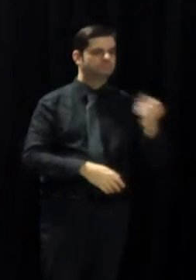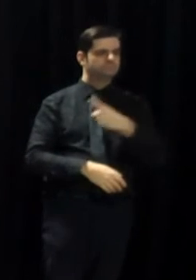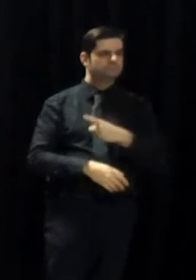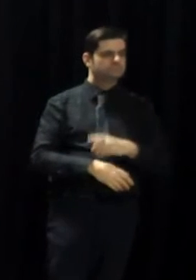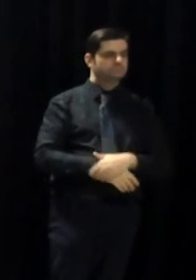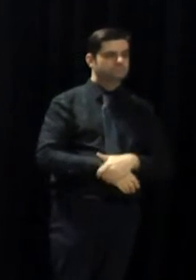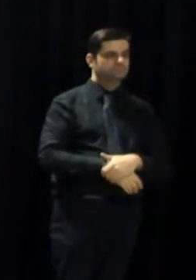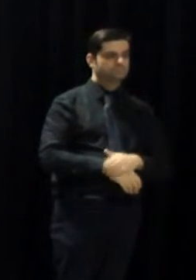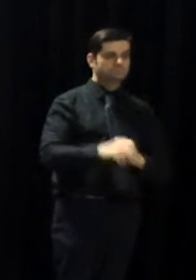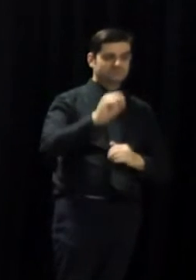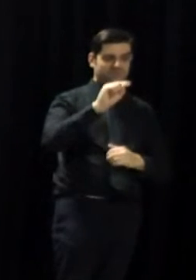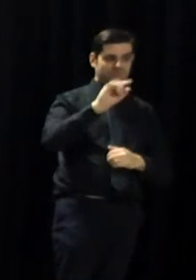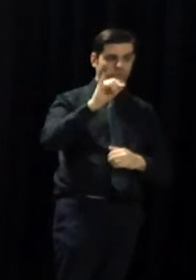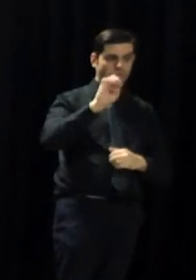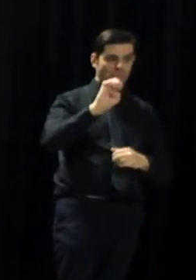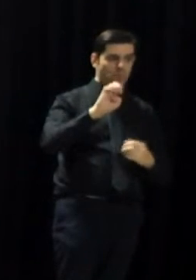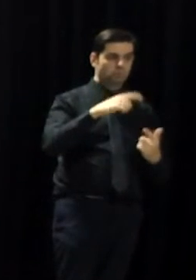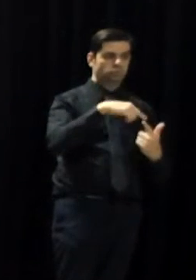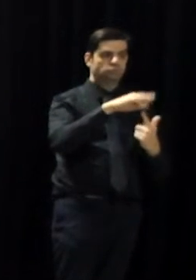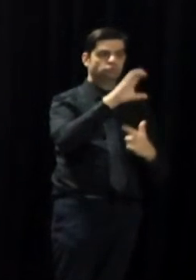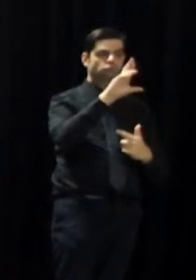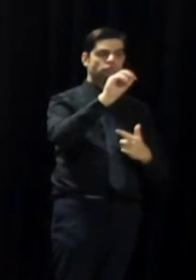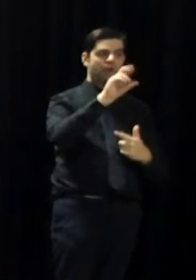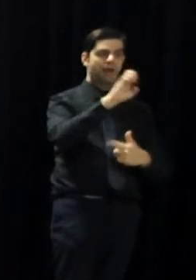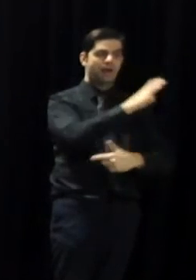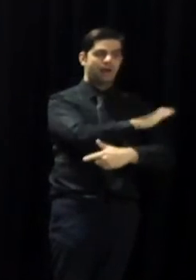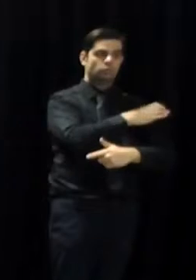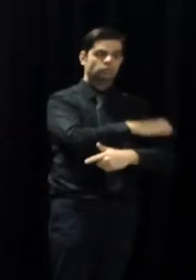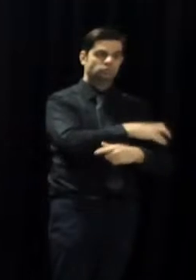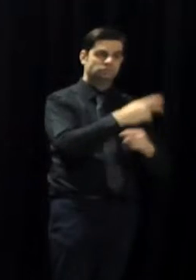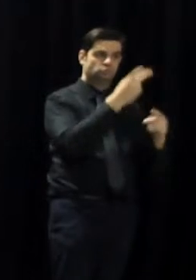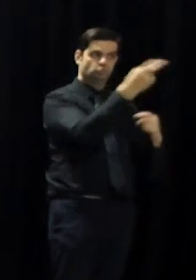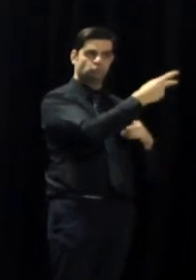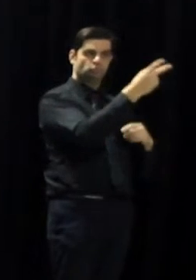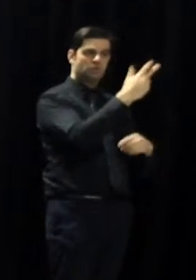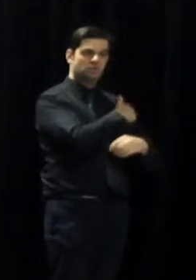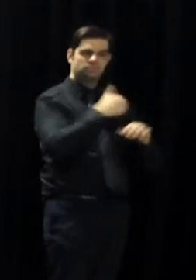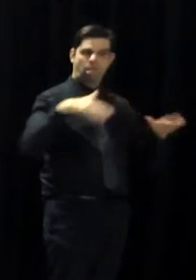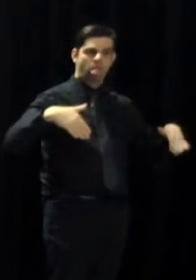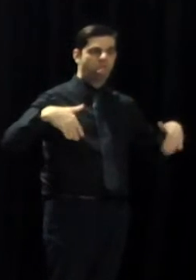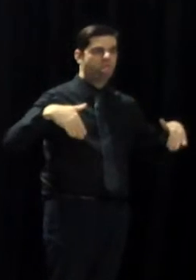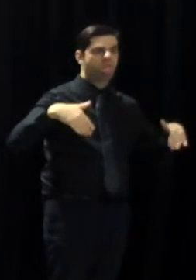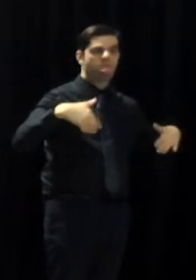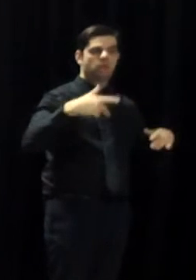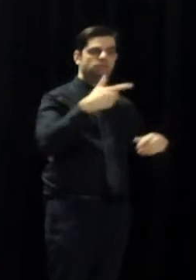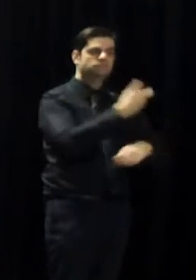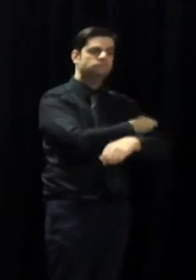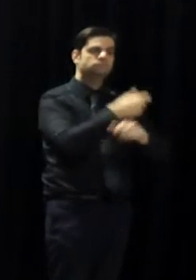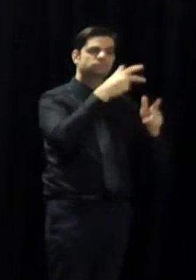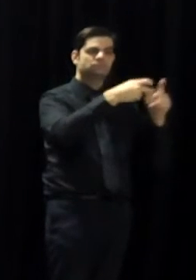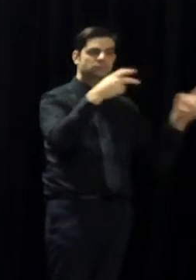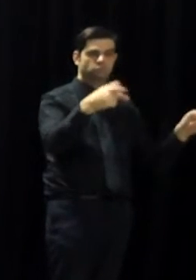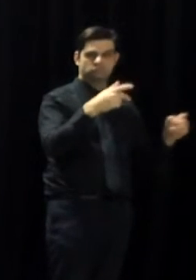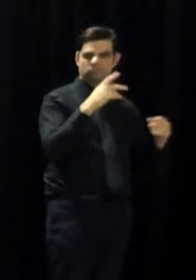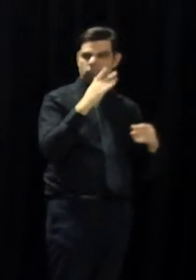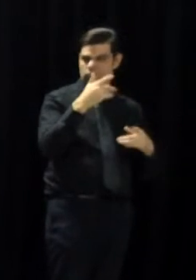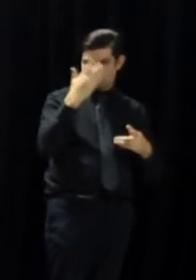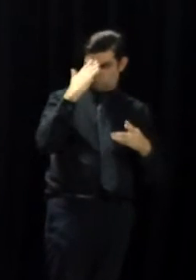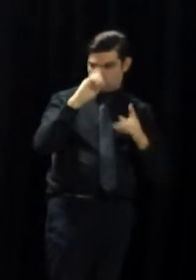know what the network is like to get those vaccination opportunities to other hospitals? So my understanding, and